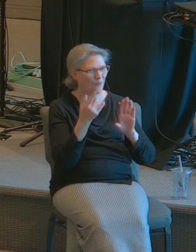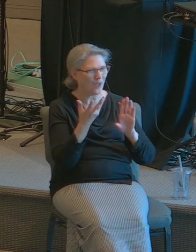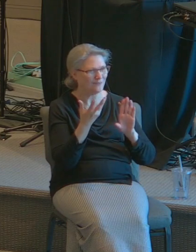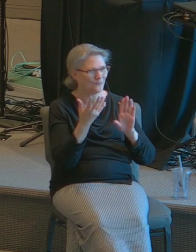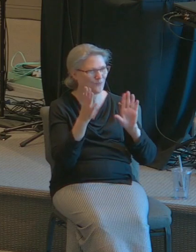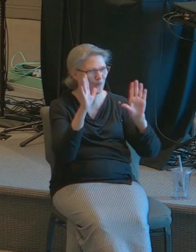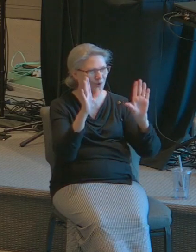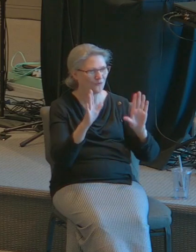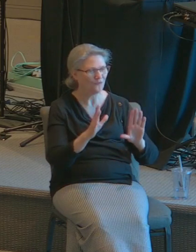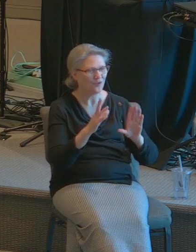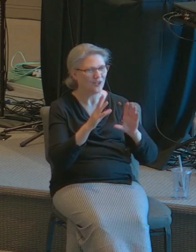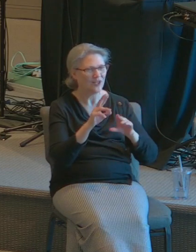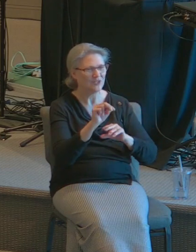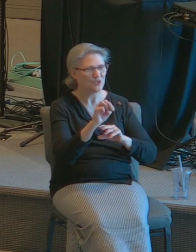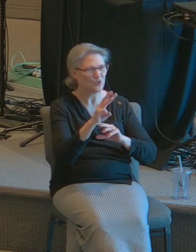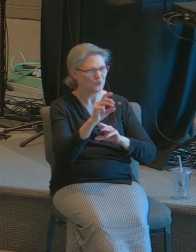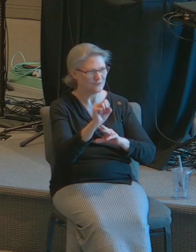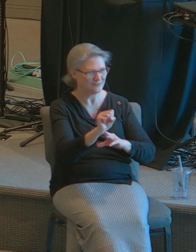I